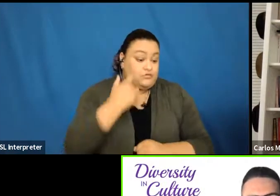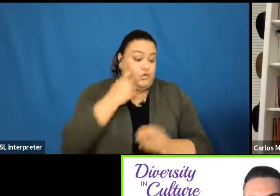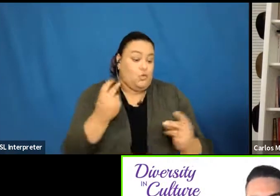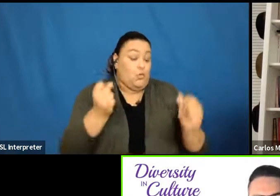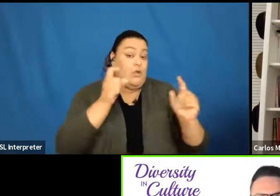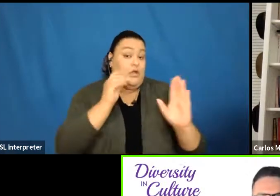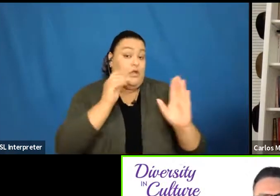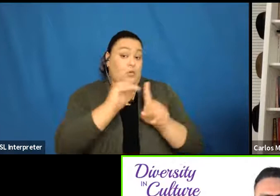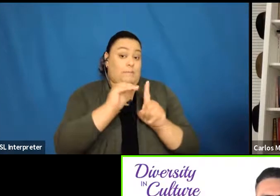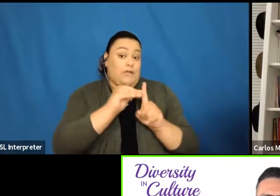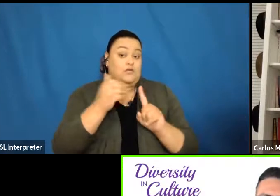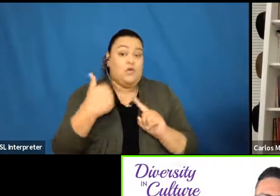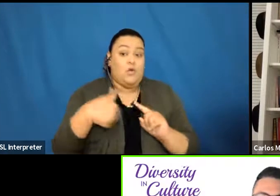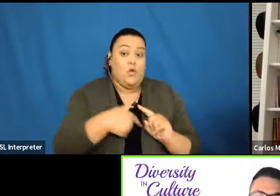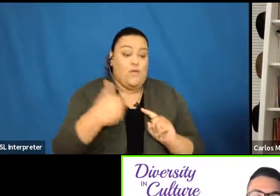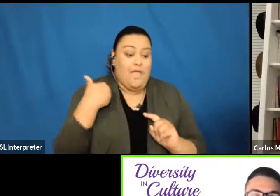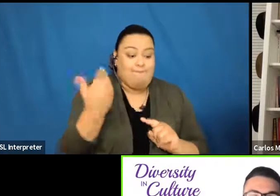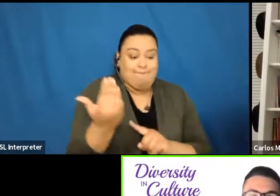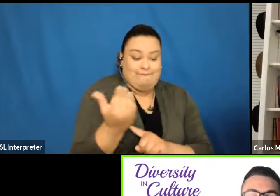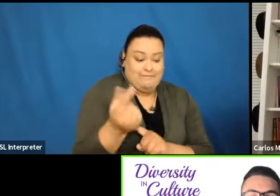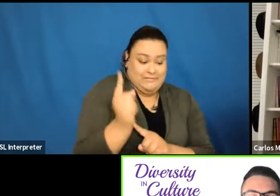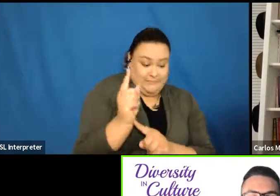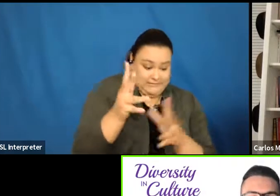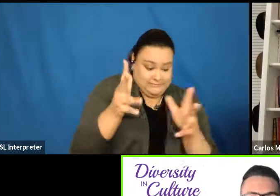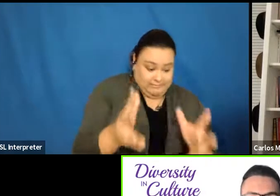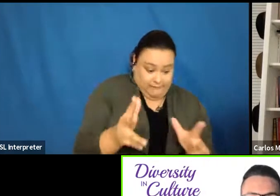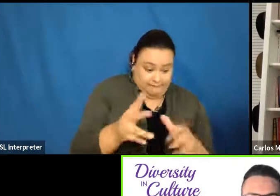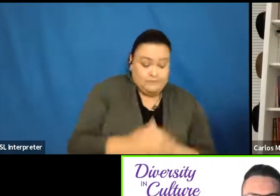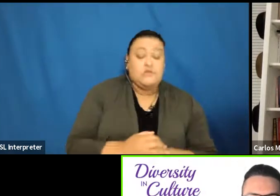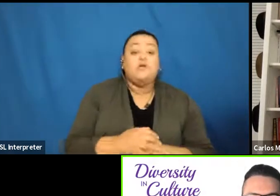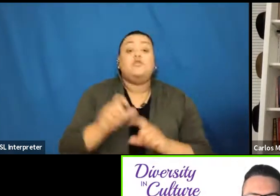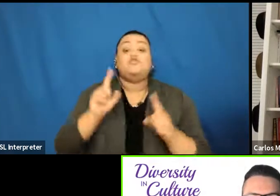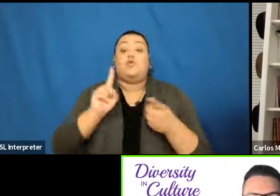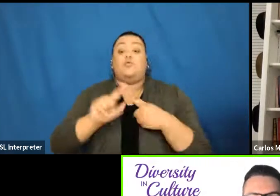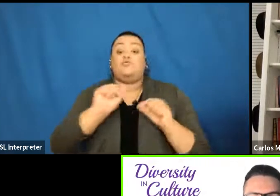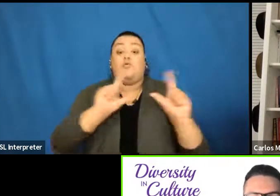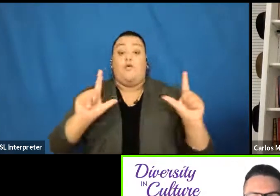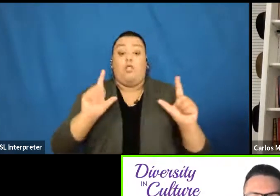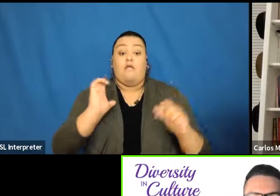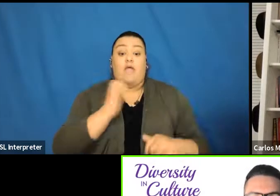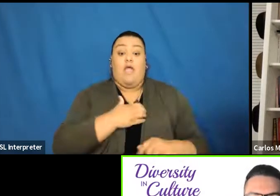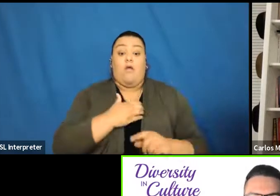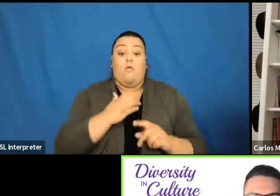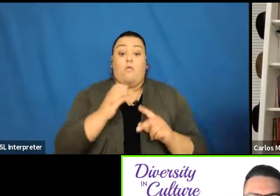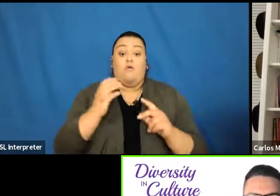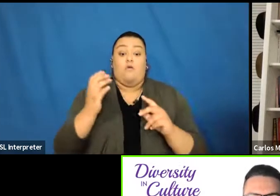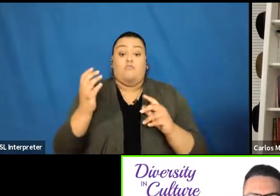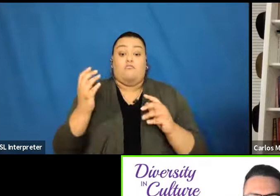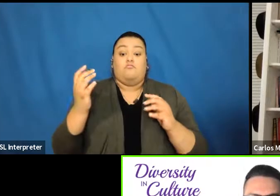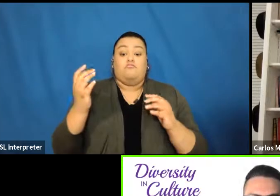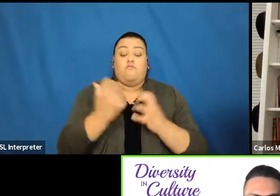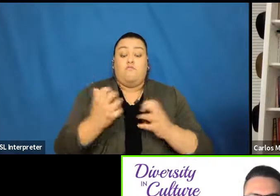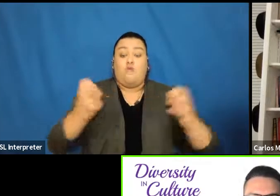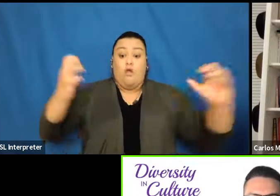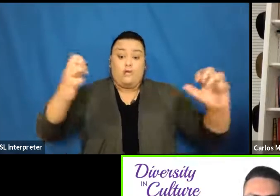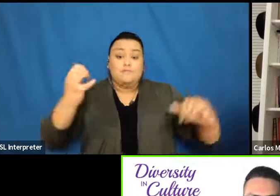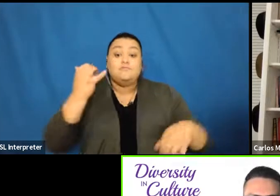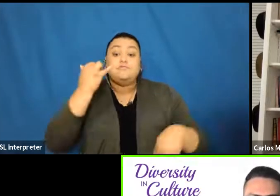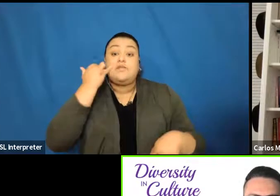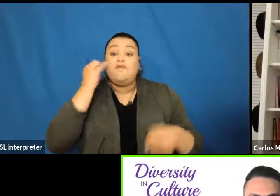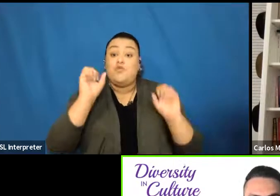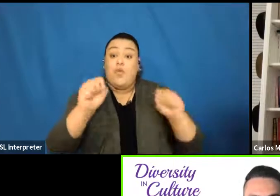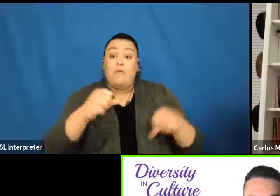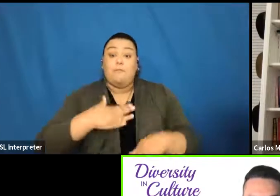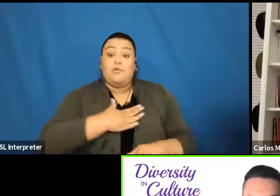about 15 minutes to go. Sure. To all of our attendees, we do ask if you're able to please check out